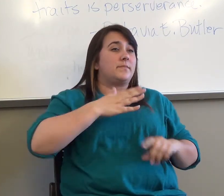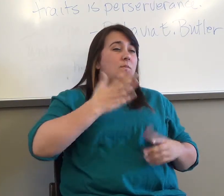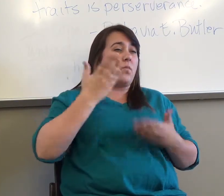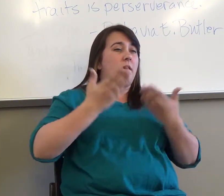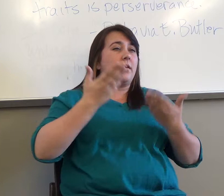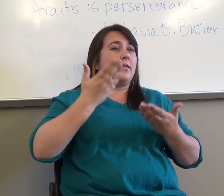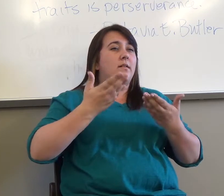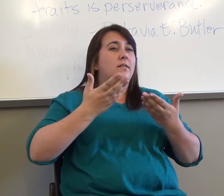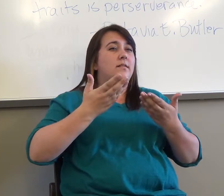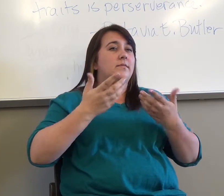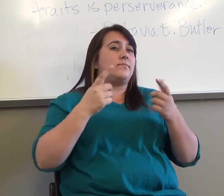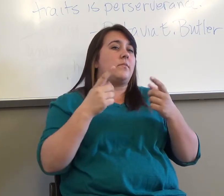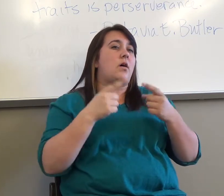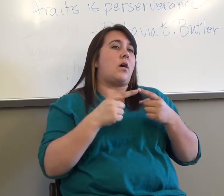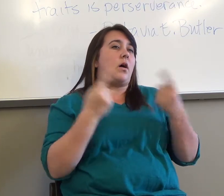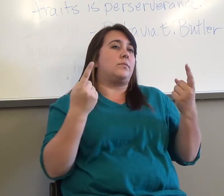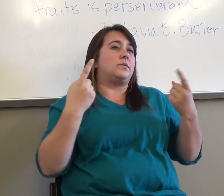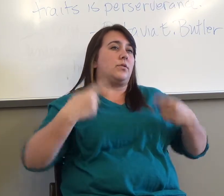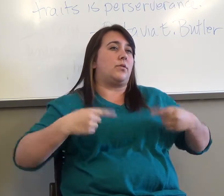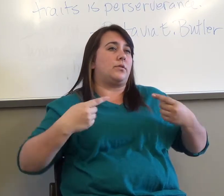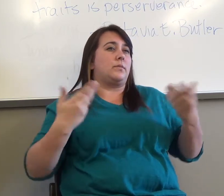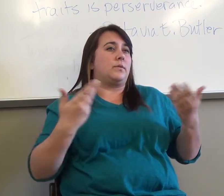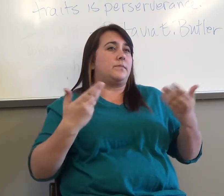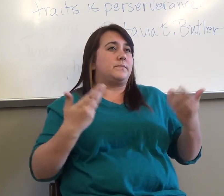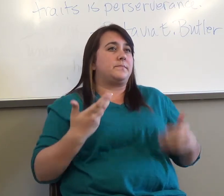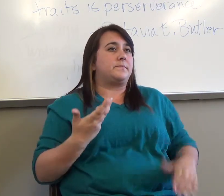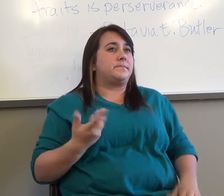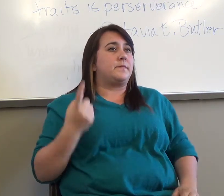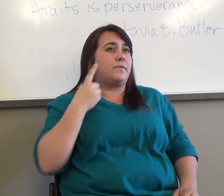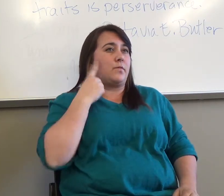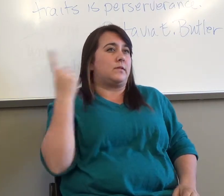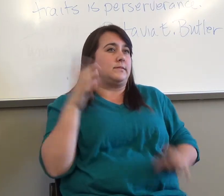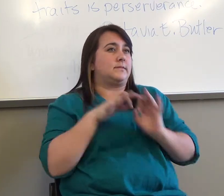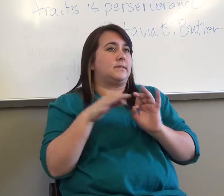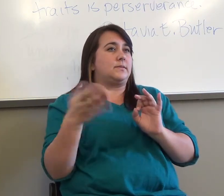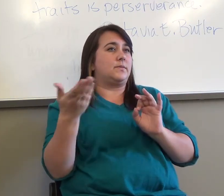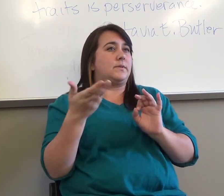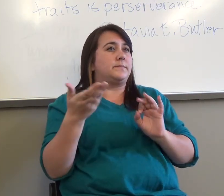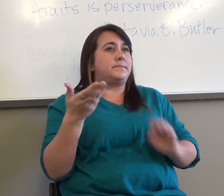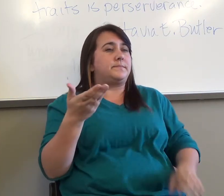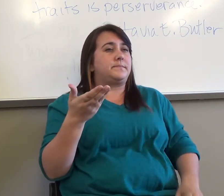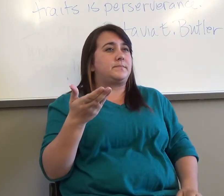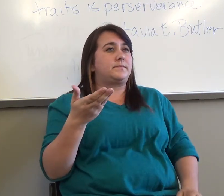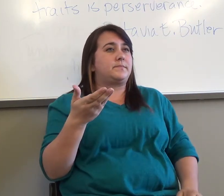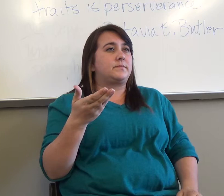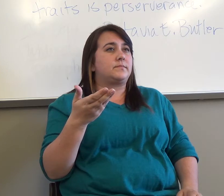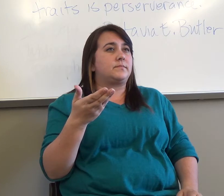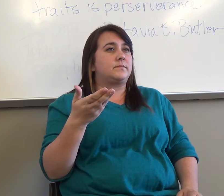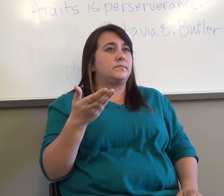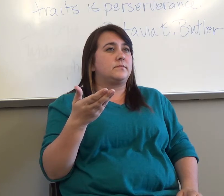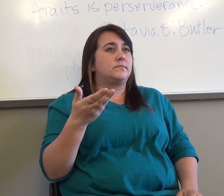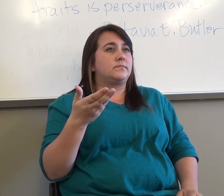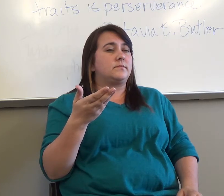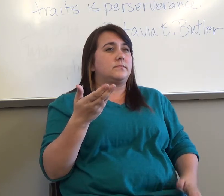a counter argument to that? What might somebody not agree with